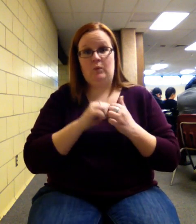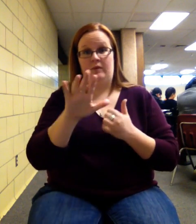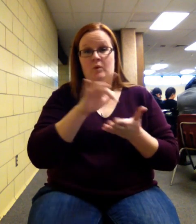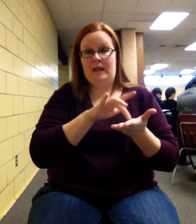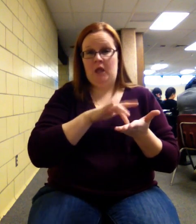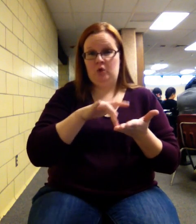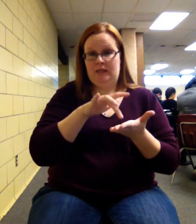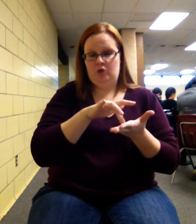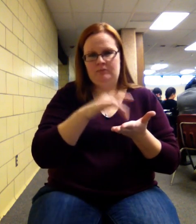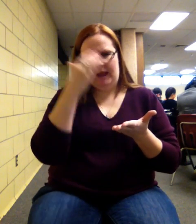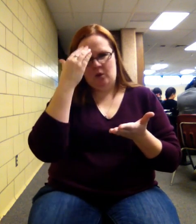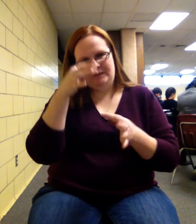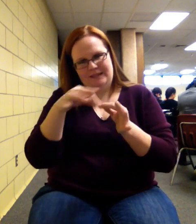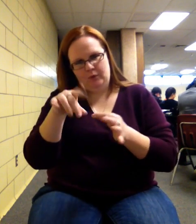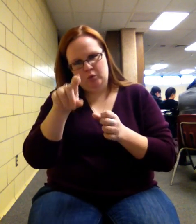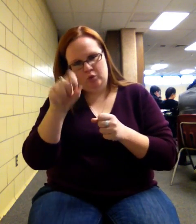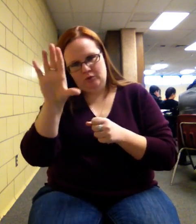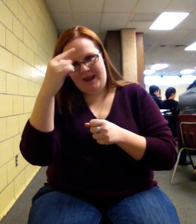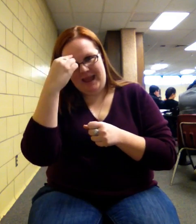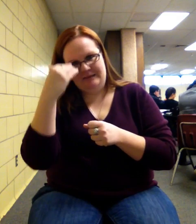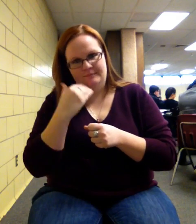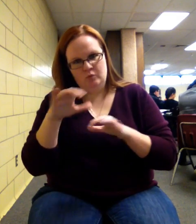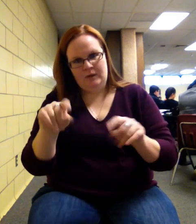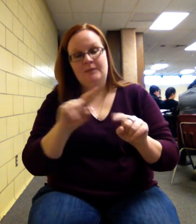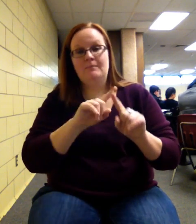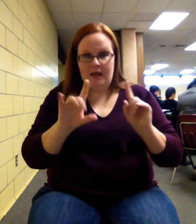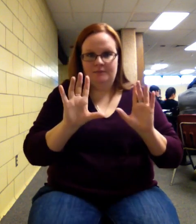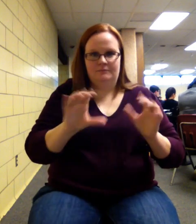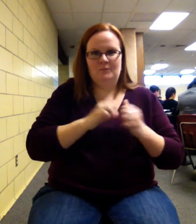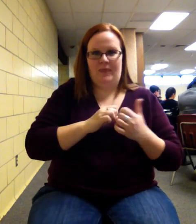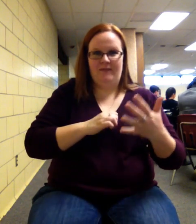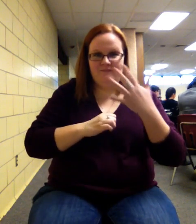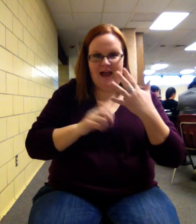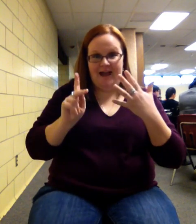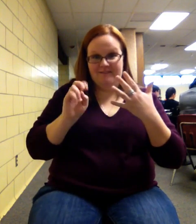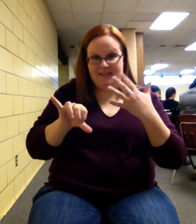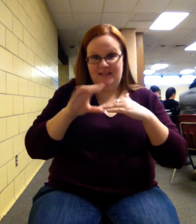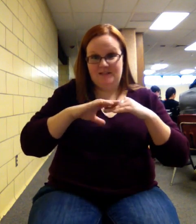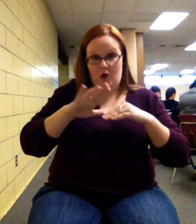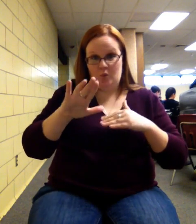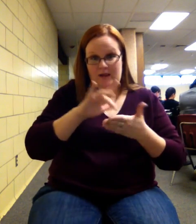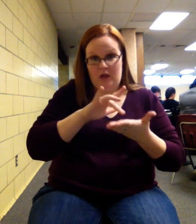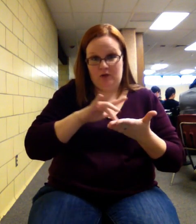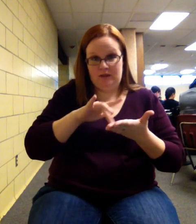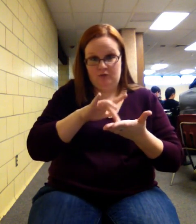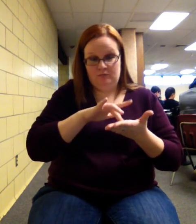going to happen is out of these 5 variables, okay, these 5 gray keys on your BA2+, if you can define 4 of